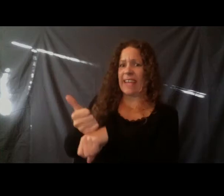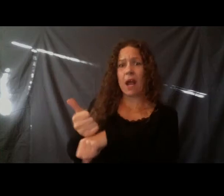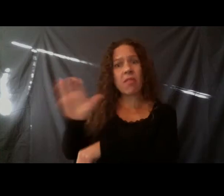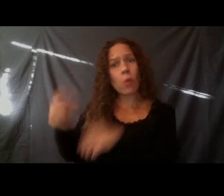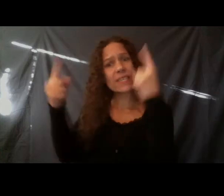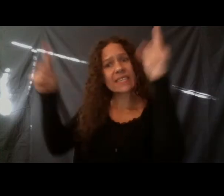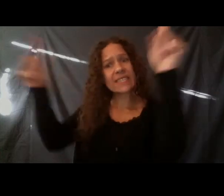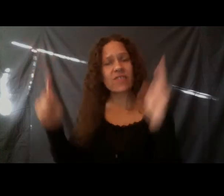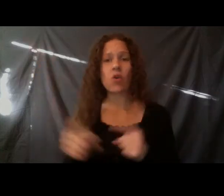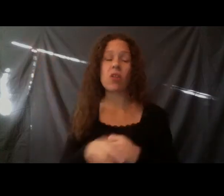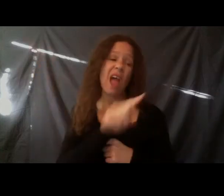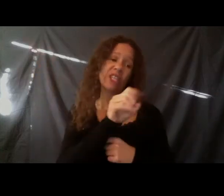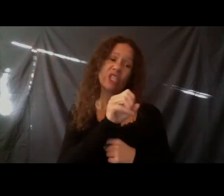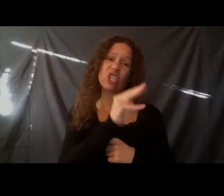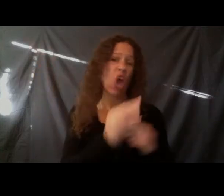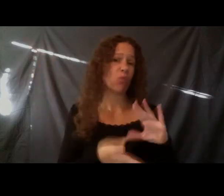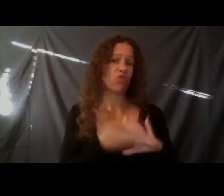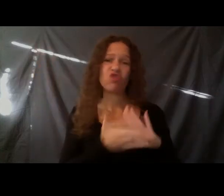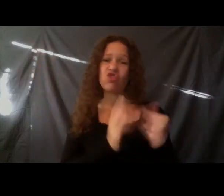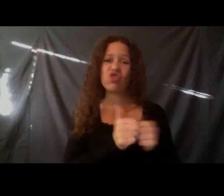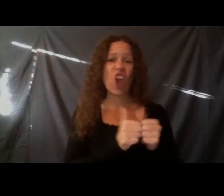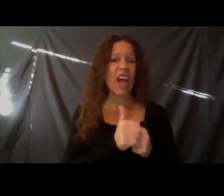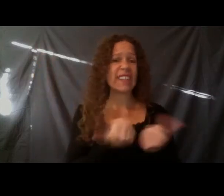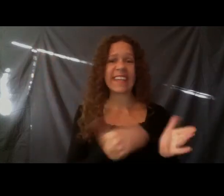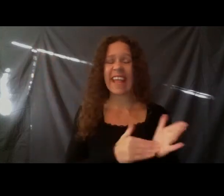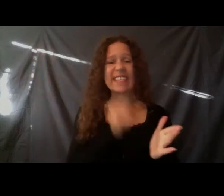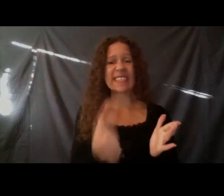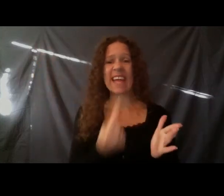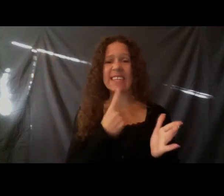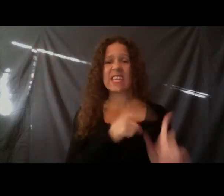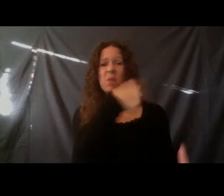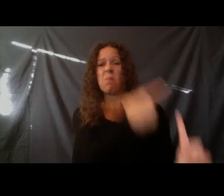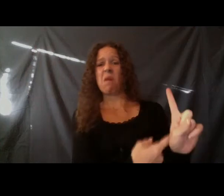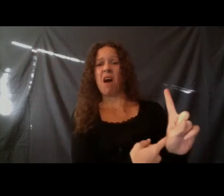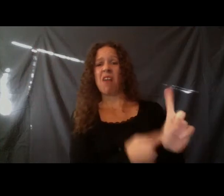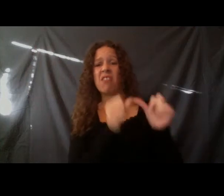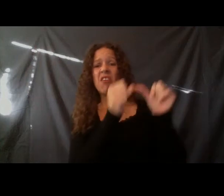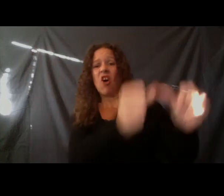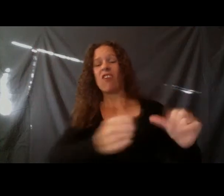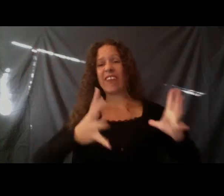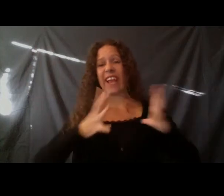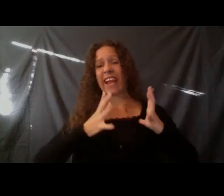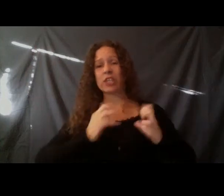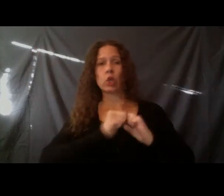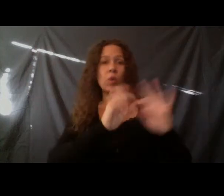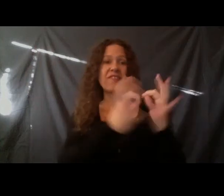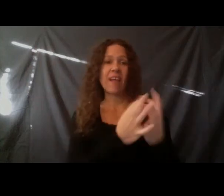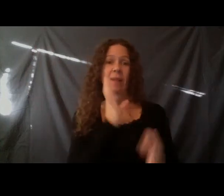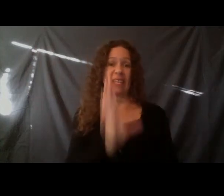I know Tom's not going to run again. He says he's going to take a month-long vacation with his family and go do other things. And that's of his own